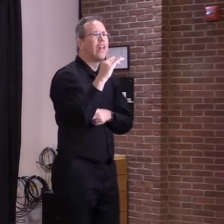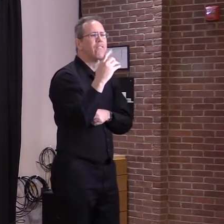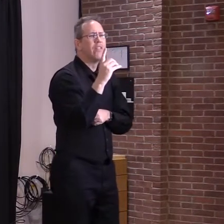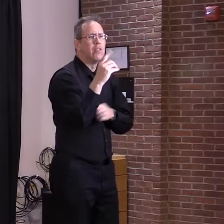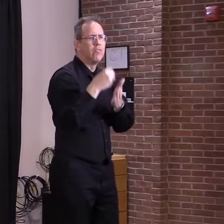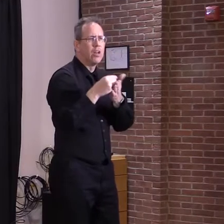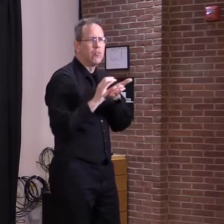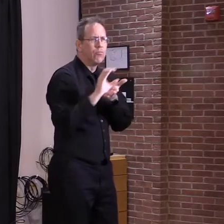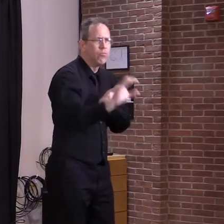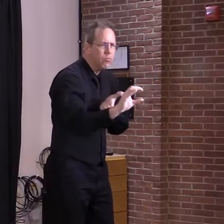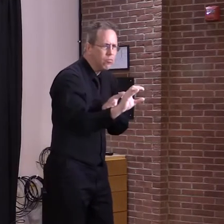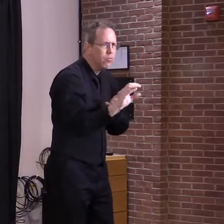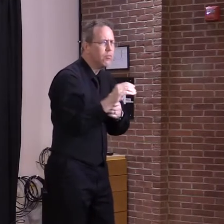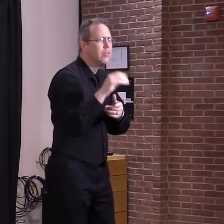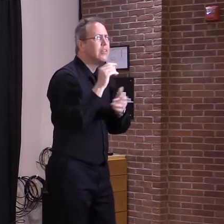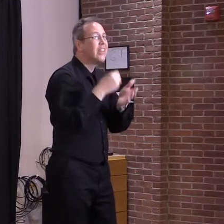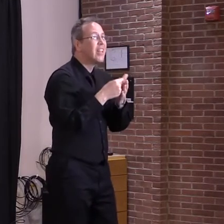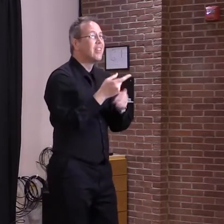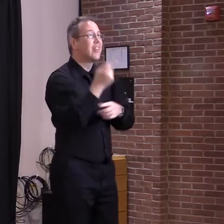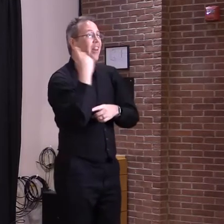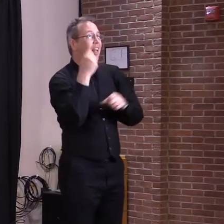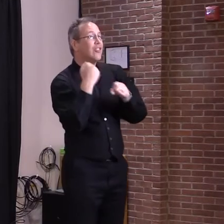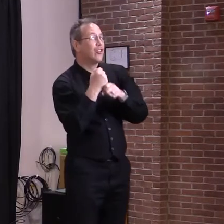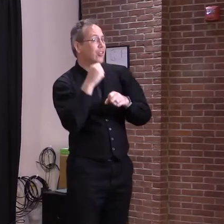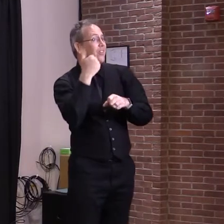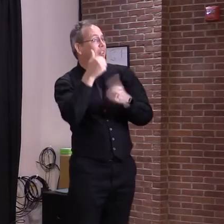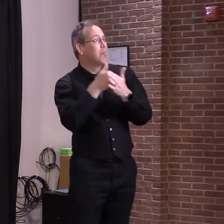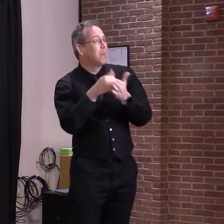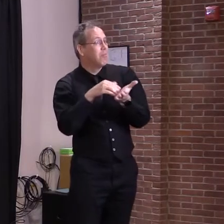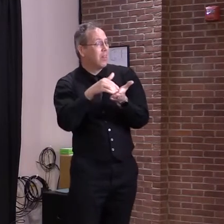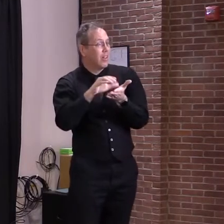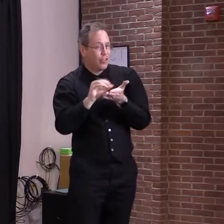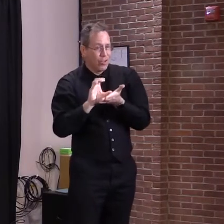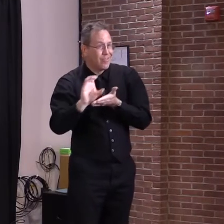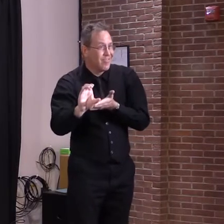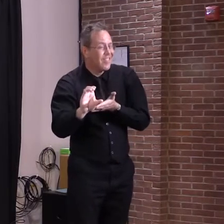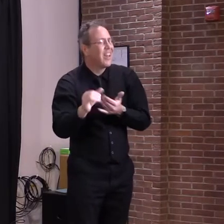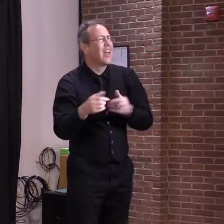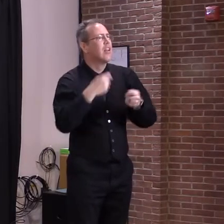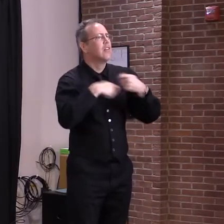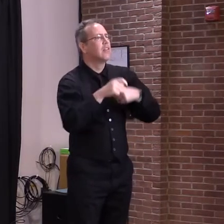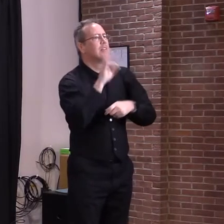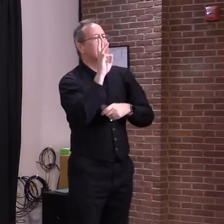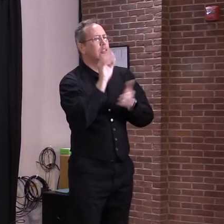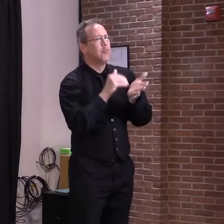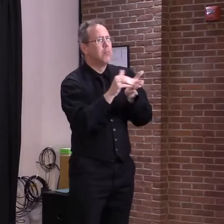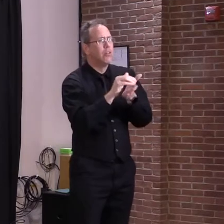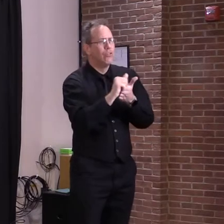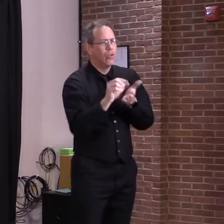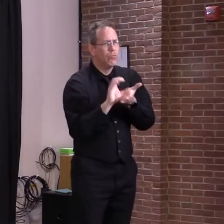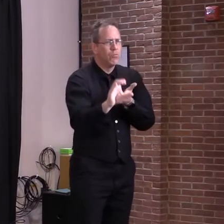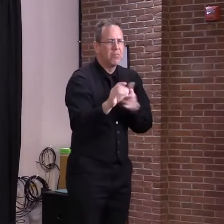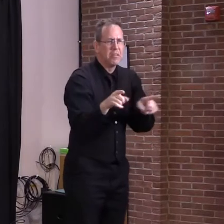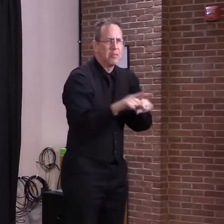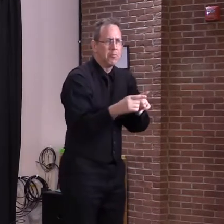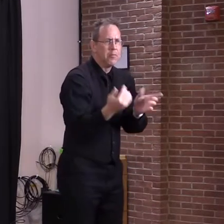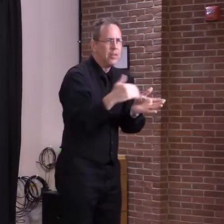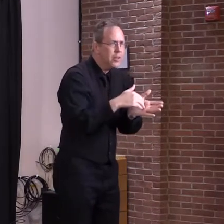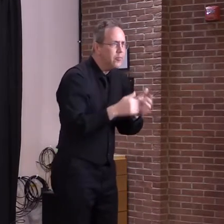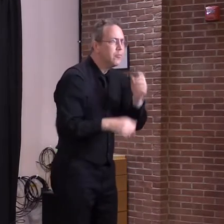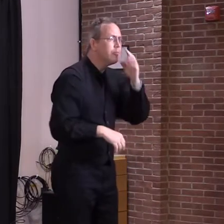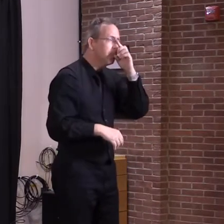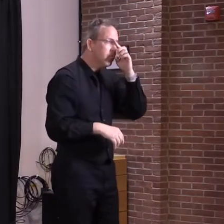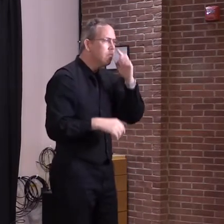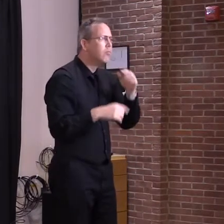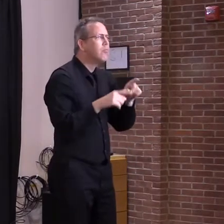were appropriated $10 million. We've already allocated about $5 million to 14 different projects. And what that does is it cleans up